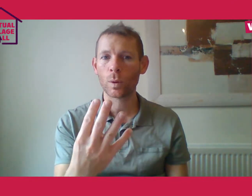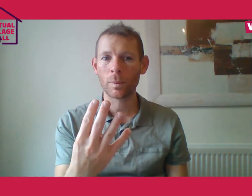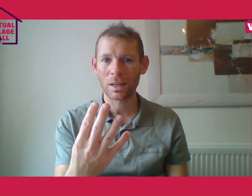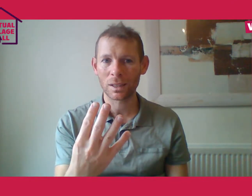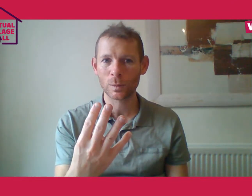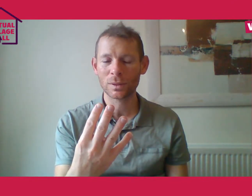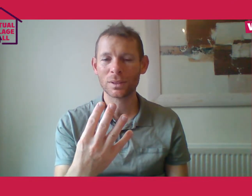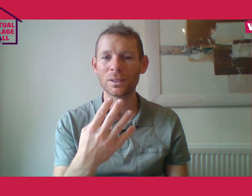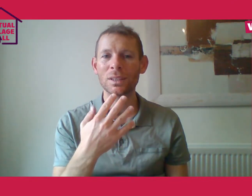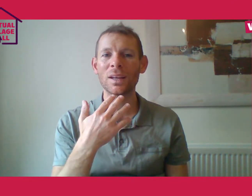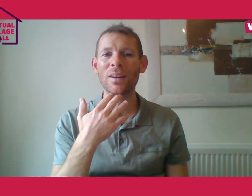£4,